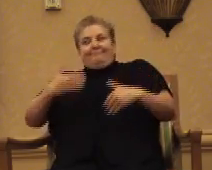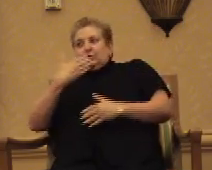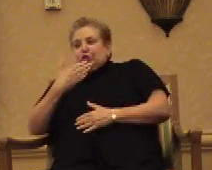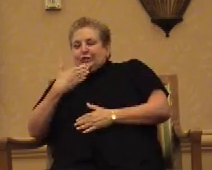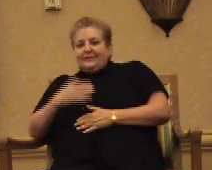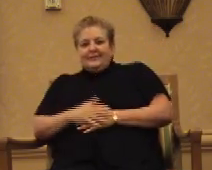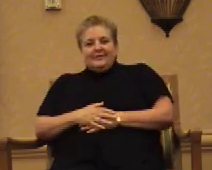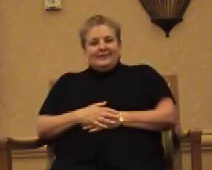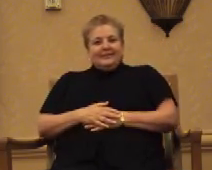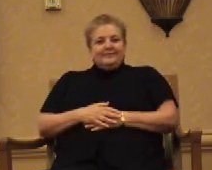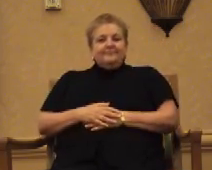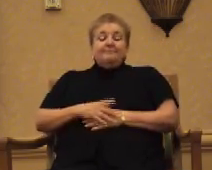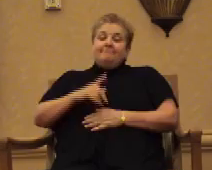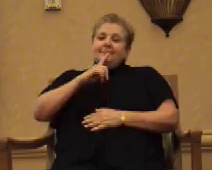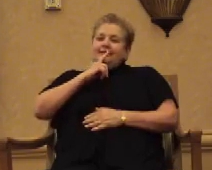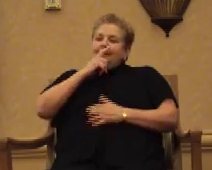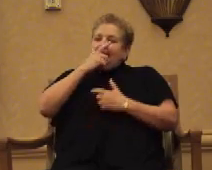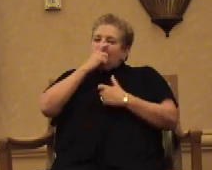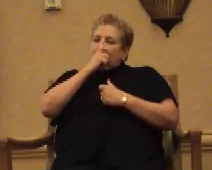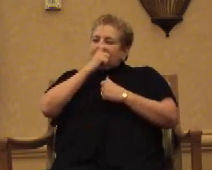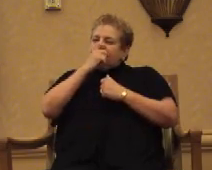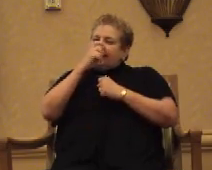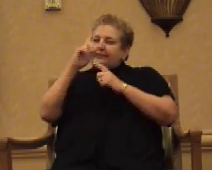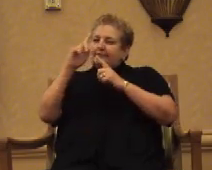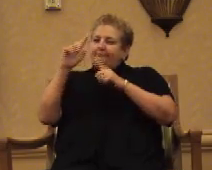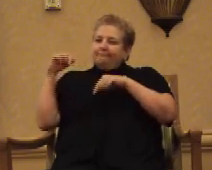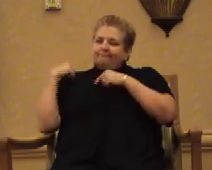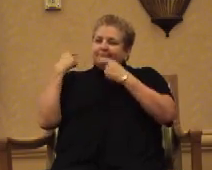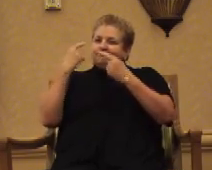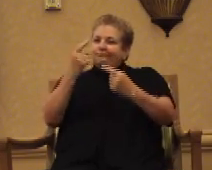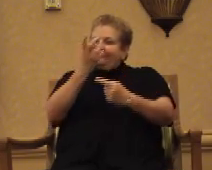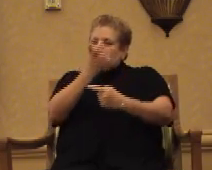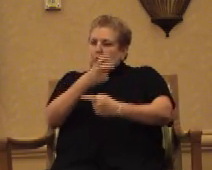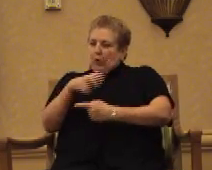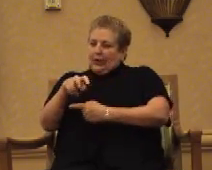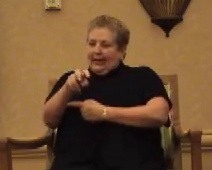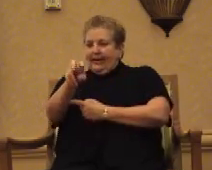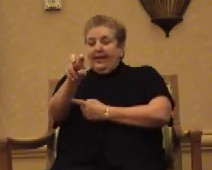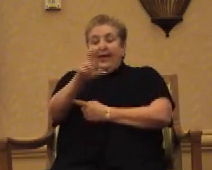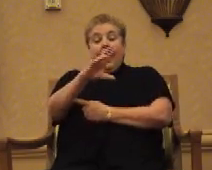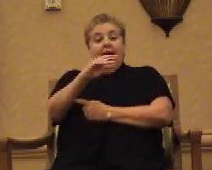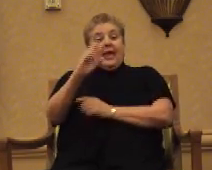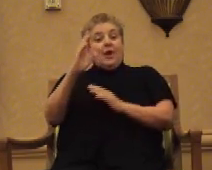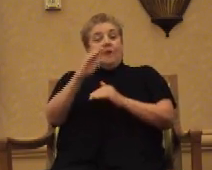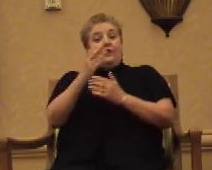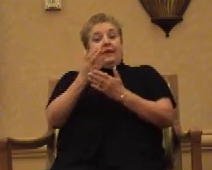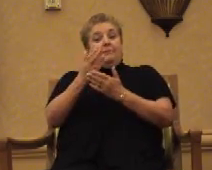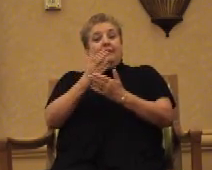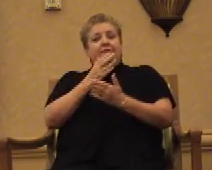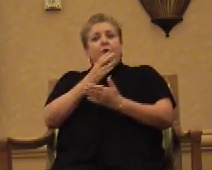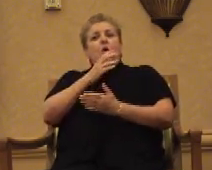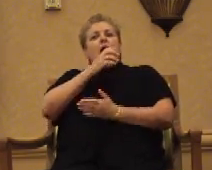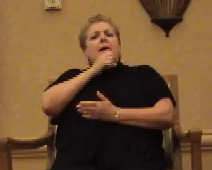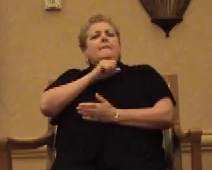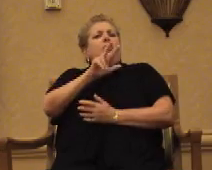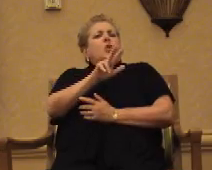It's been an interesting journey, and hopefully by the time I'm 31 I won't be quite as appalled at my